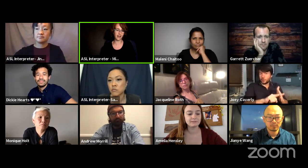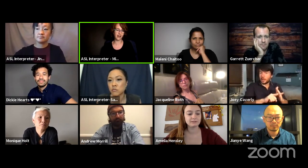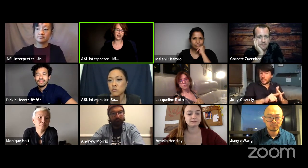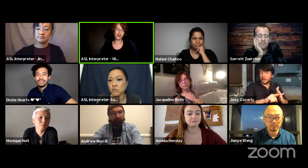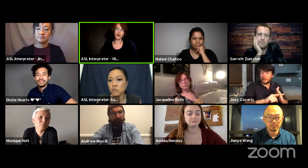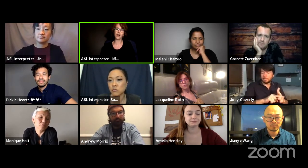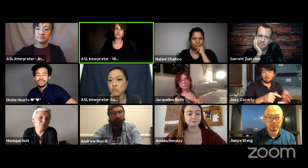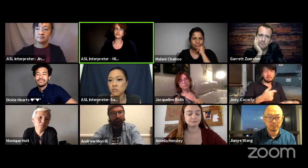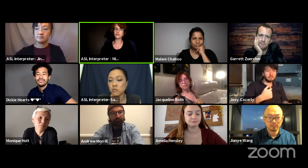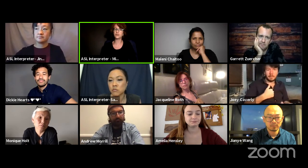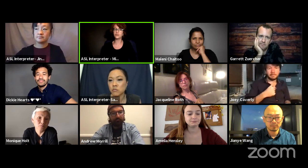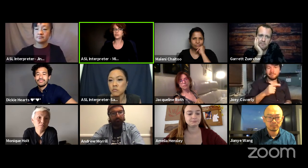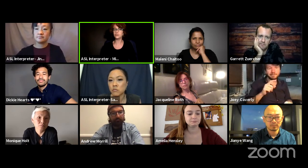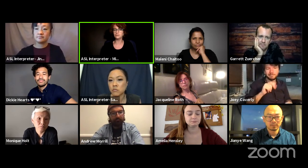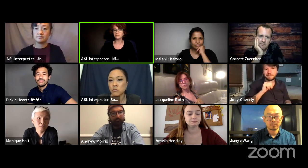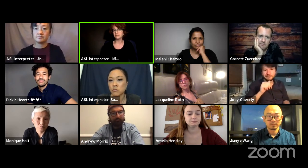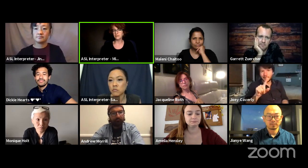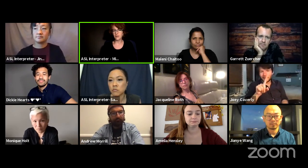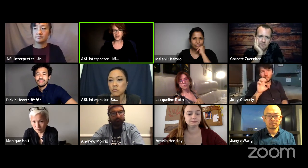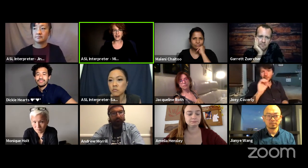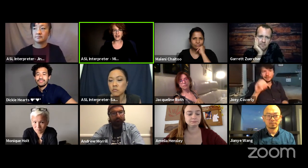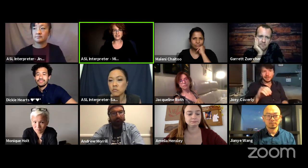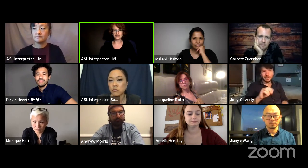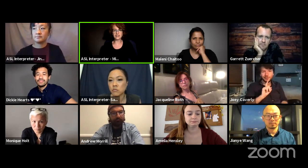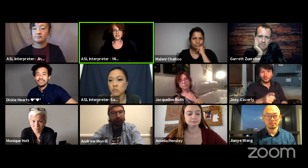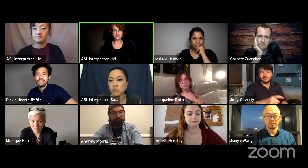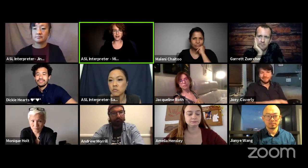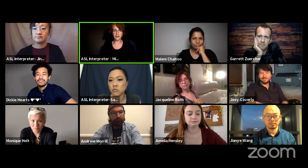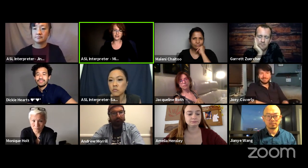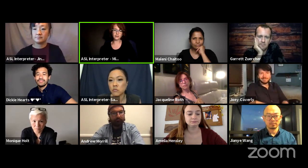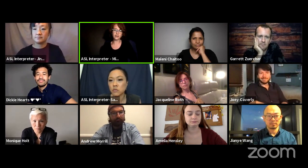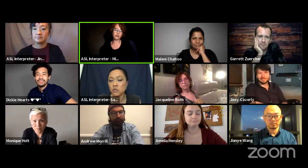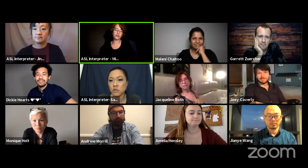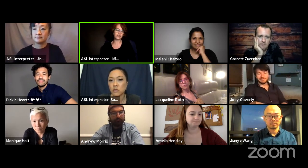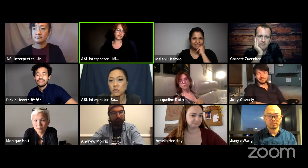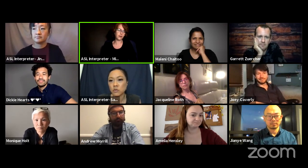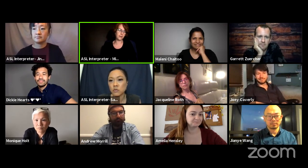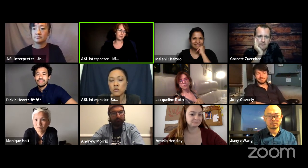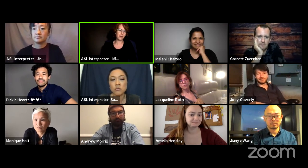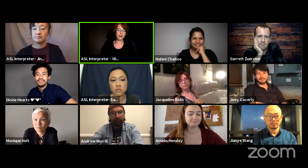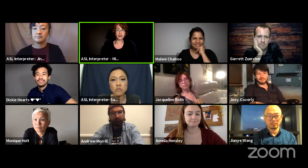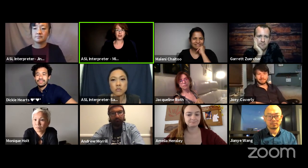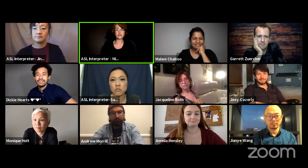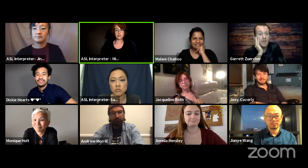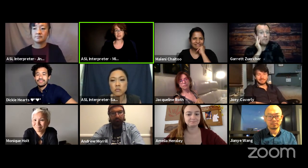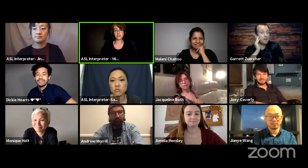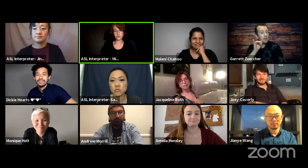that. I would assume it has, that's where the origin is from. I'm not 100%